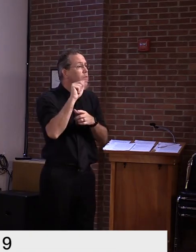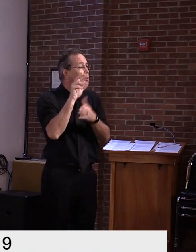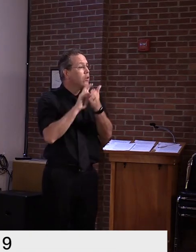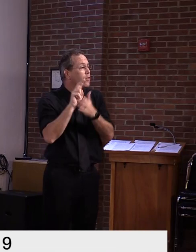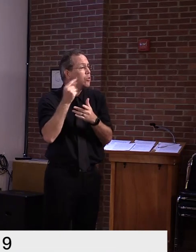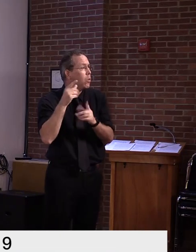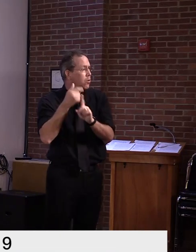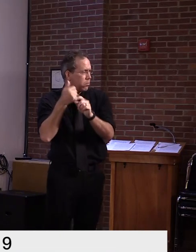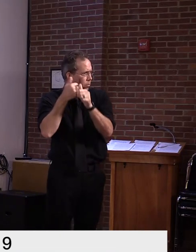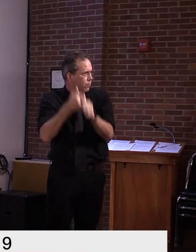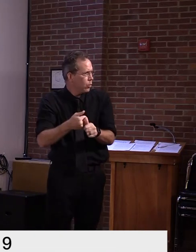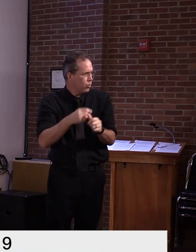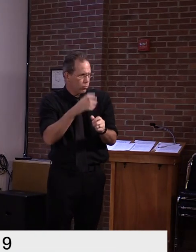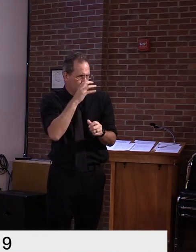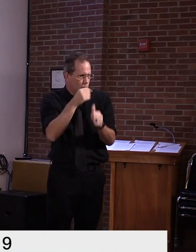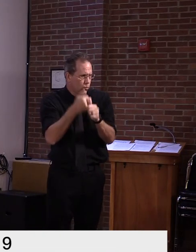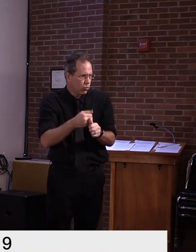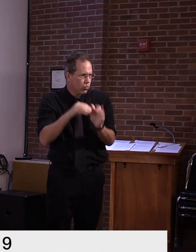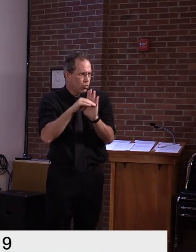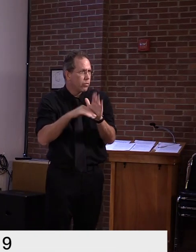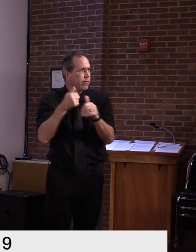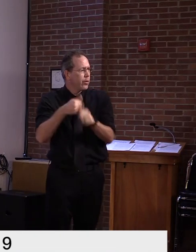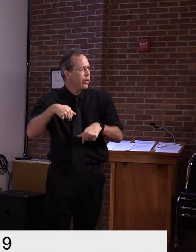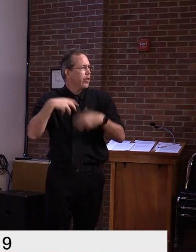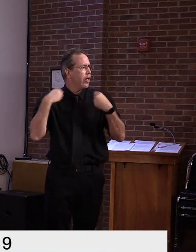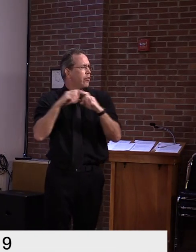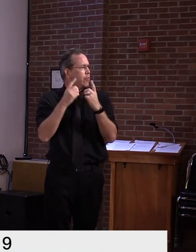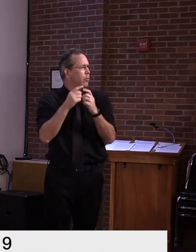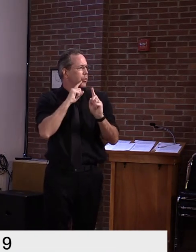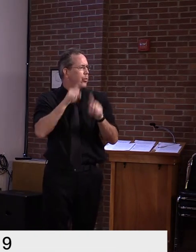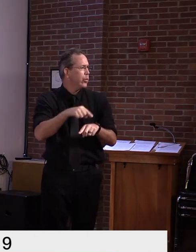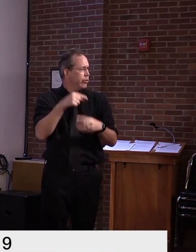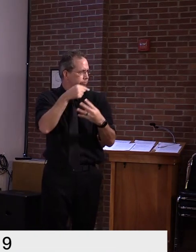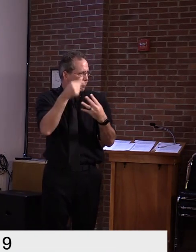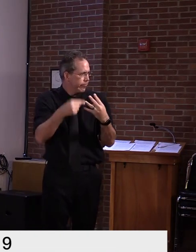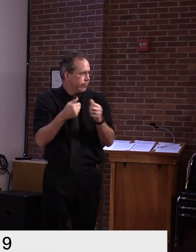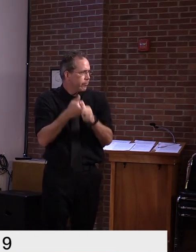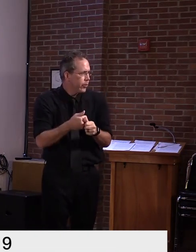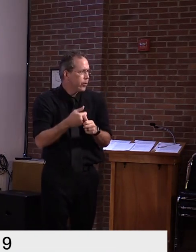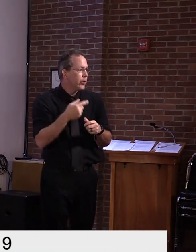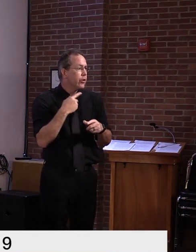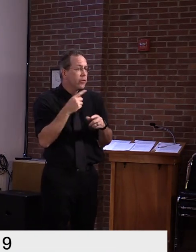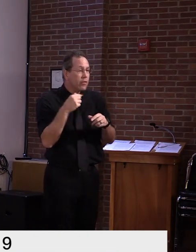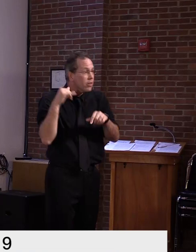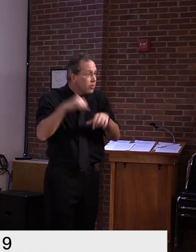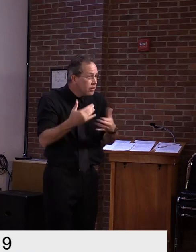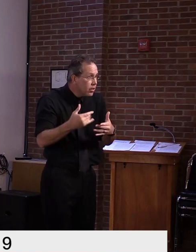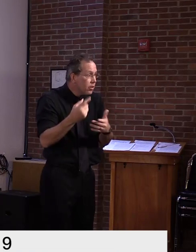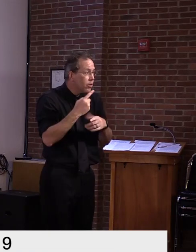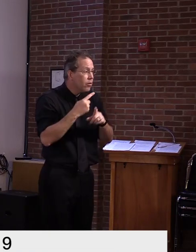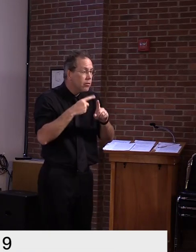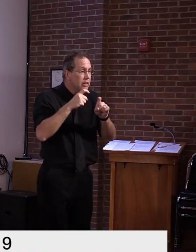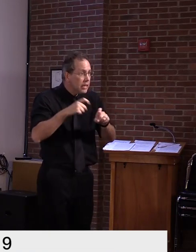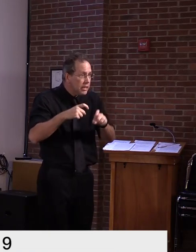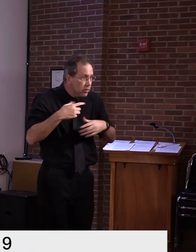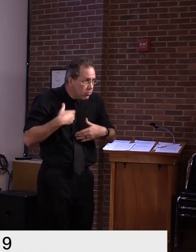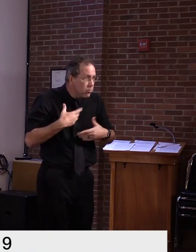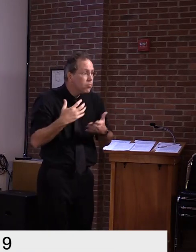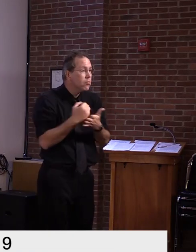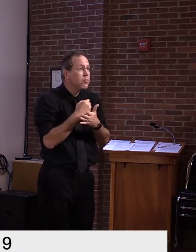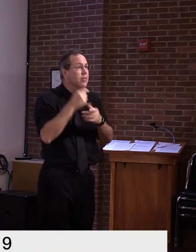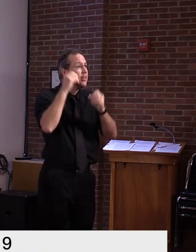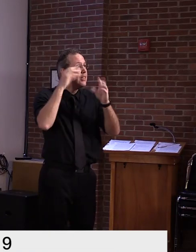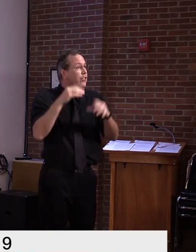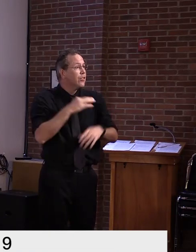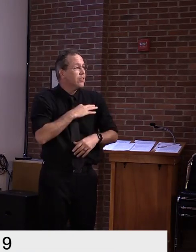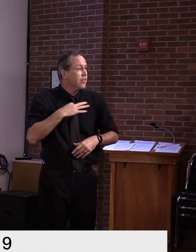of their students on day zero, testing them again on day seven, and then even testing faculty and staff as well, where UNC